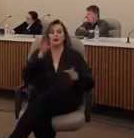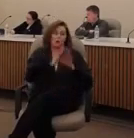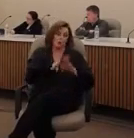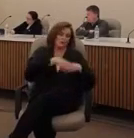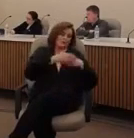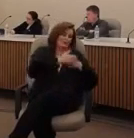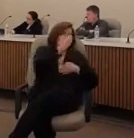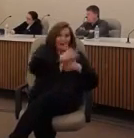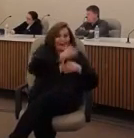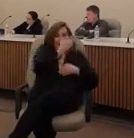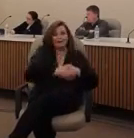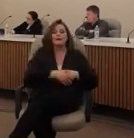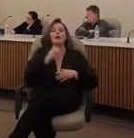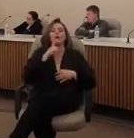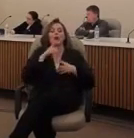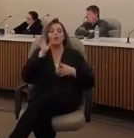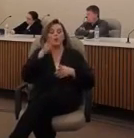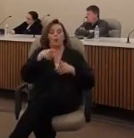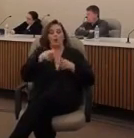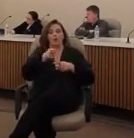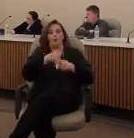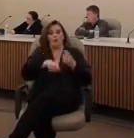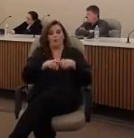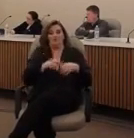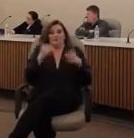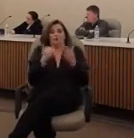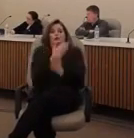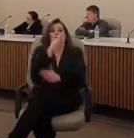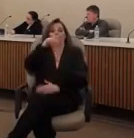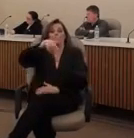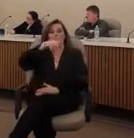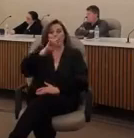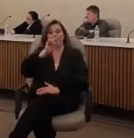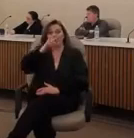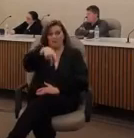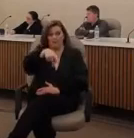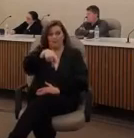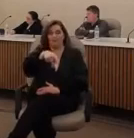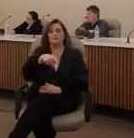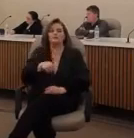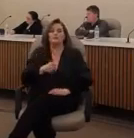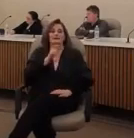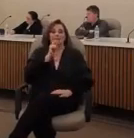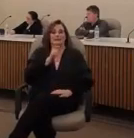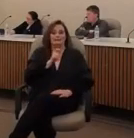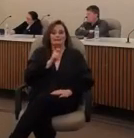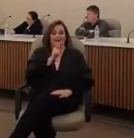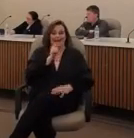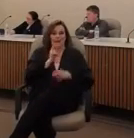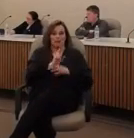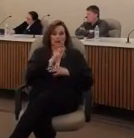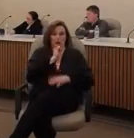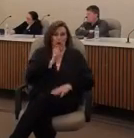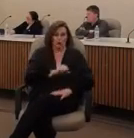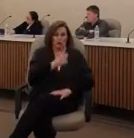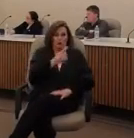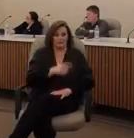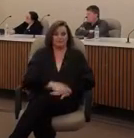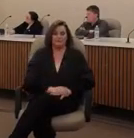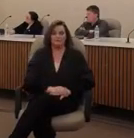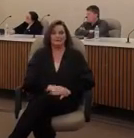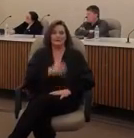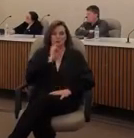will be replaced with new pumps. It's not additional pumps, just cleaning up and putting in newer, better pumps. The underground tanks